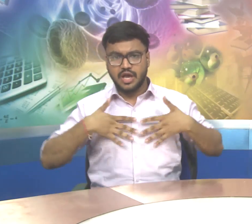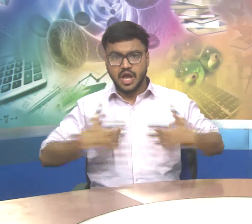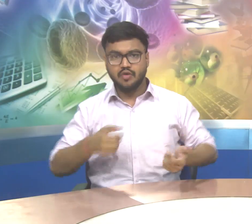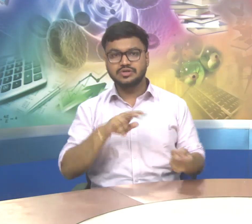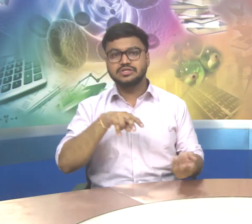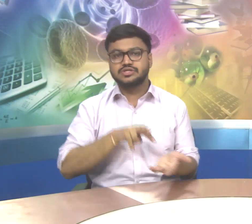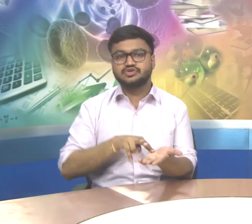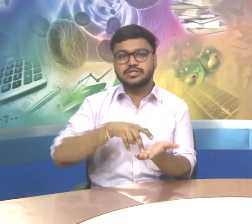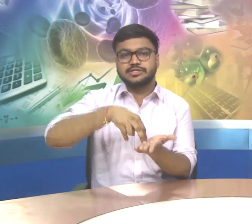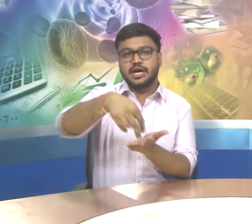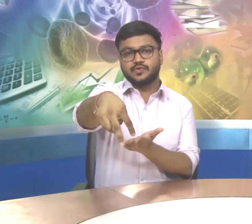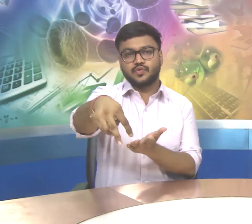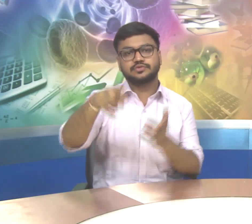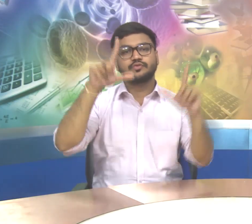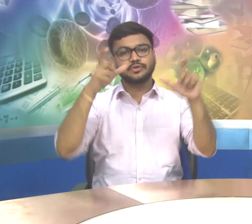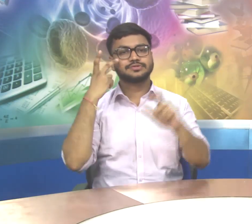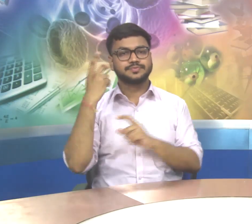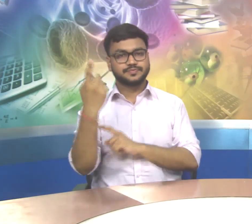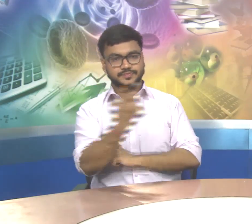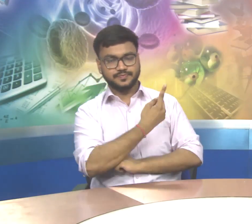but not advanced.